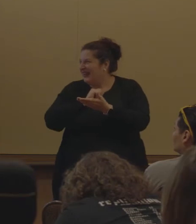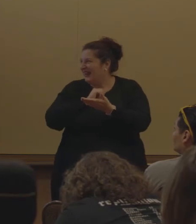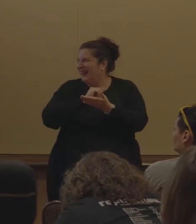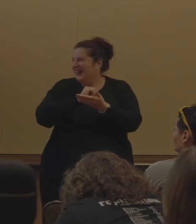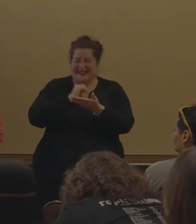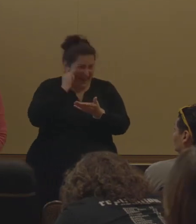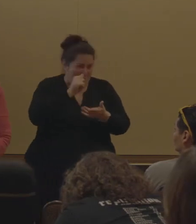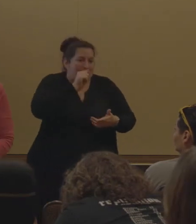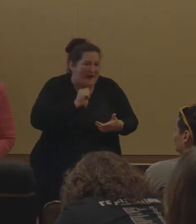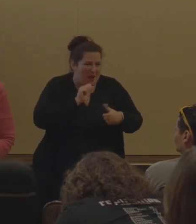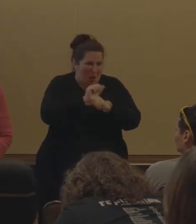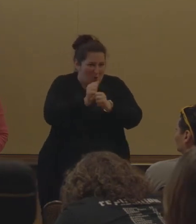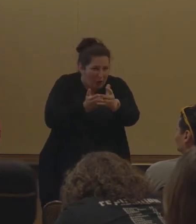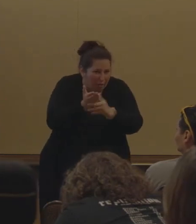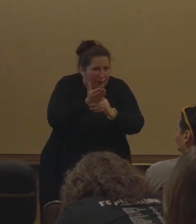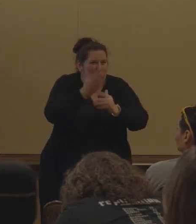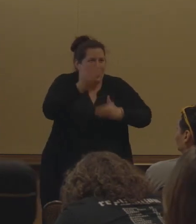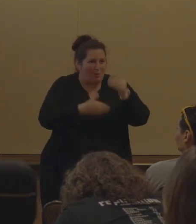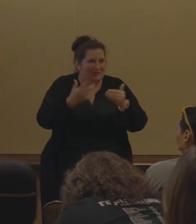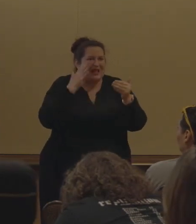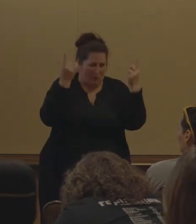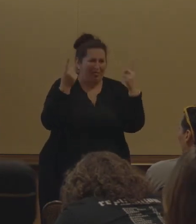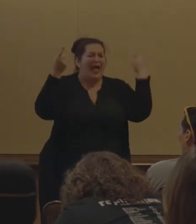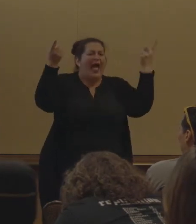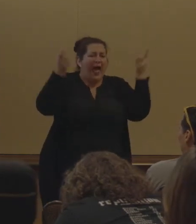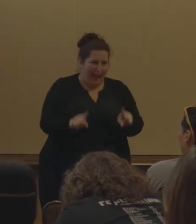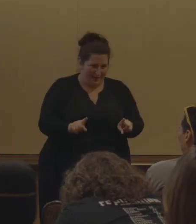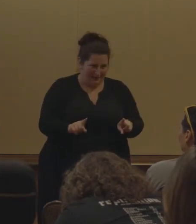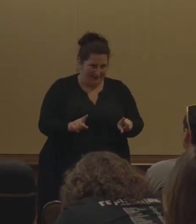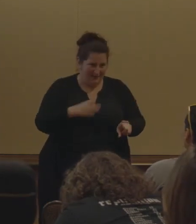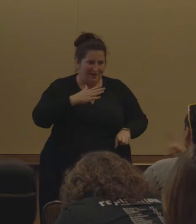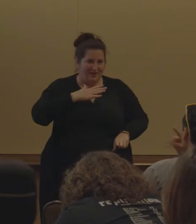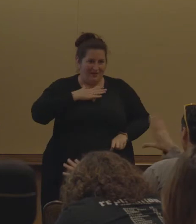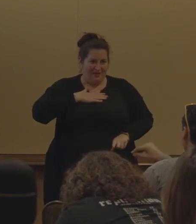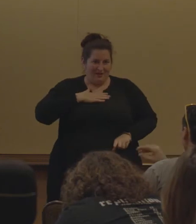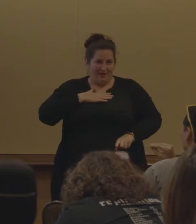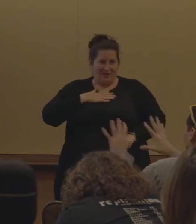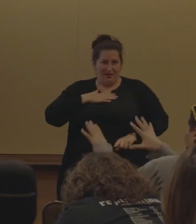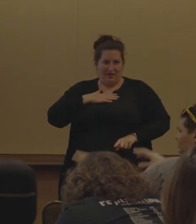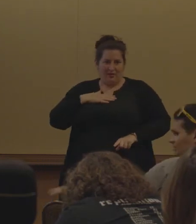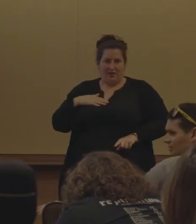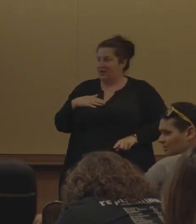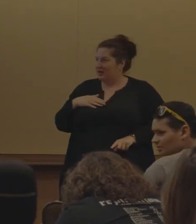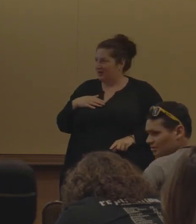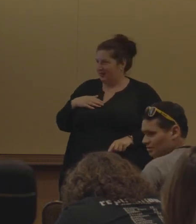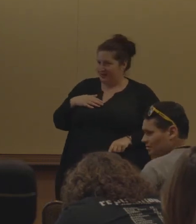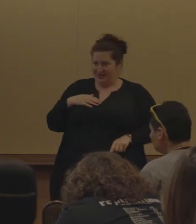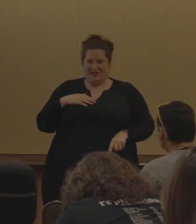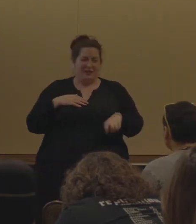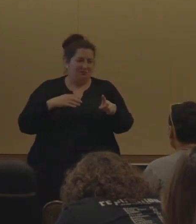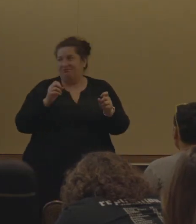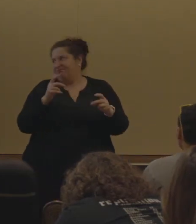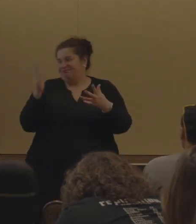and work through the process, it will happen. But my question is, now that he's going through the process,